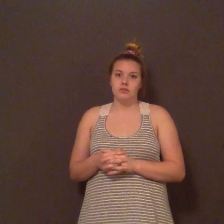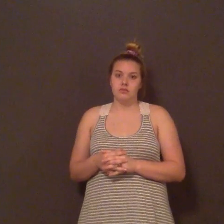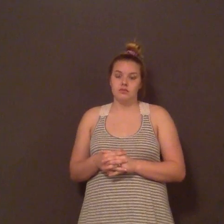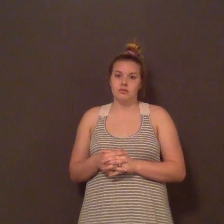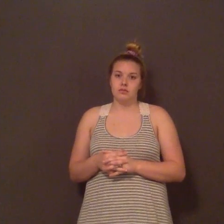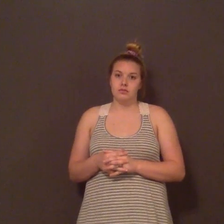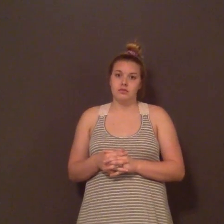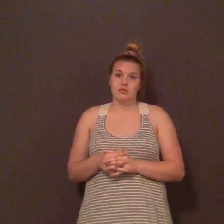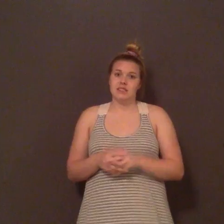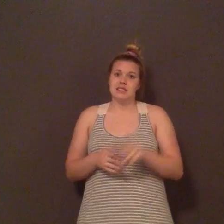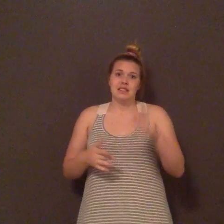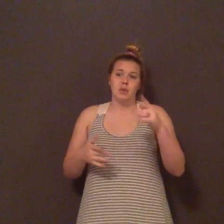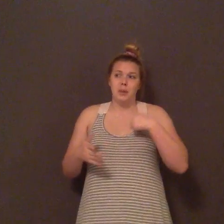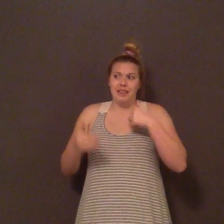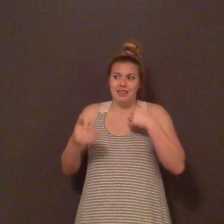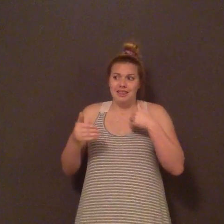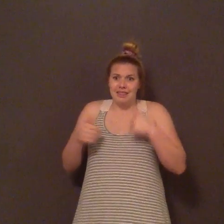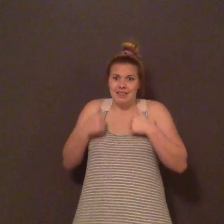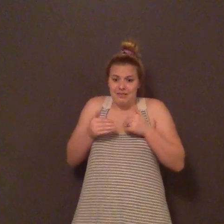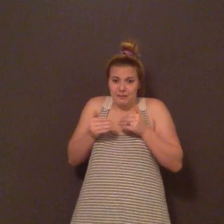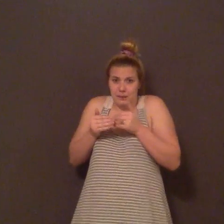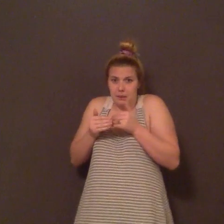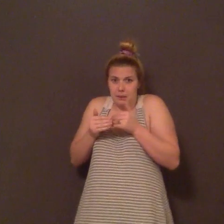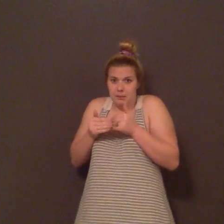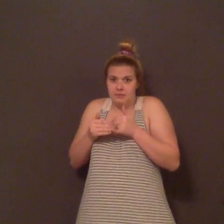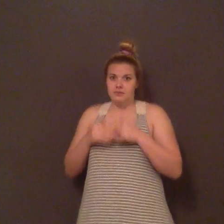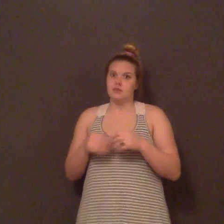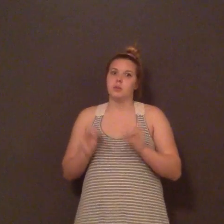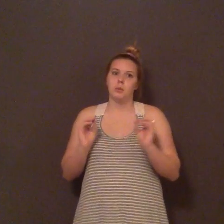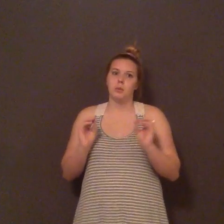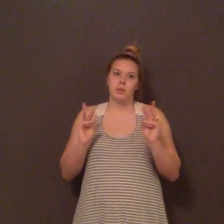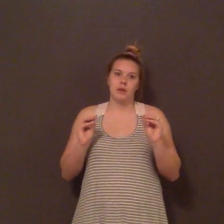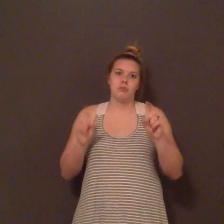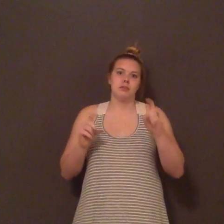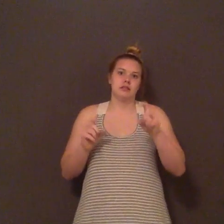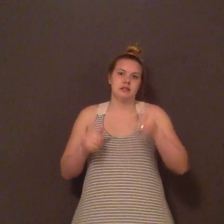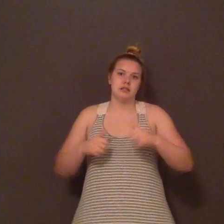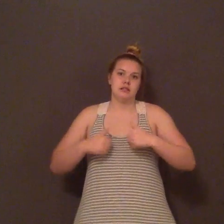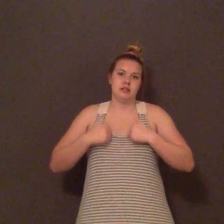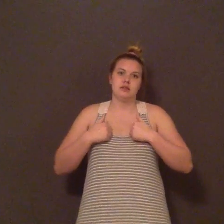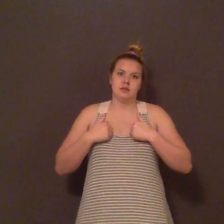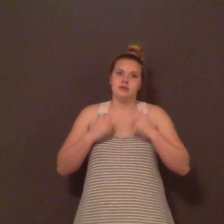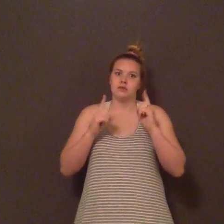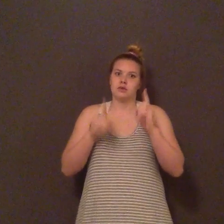we're late. Steven! He's also here. Let's go, Rachel. We'll meet you in the car, Steven. Okay. Dad, will you grab my Bible for me? Sure.